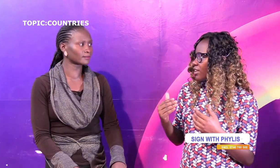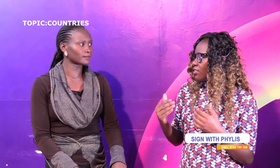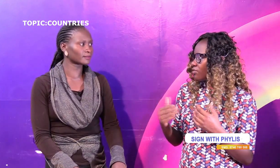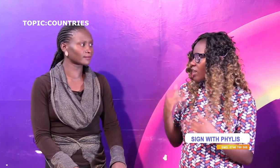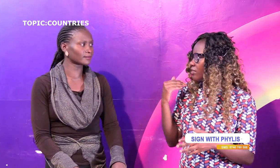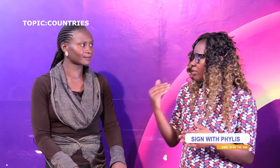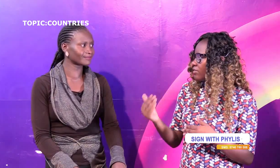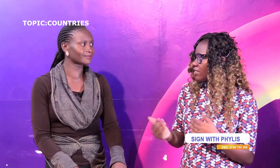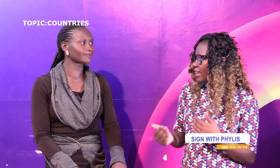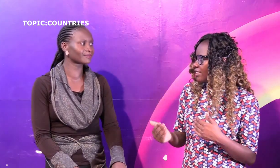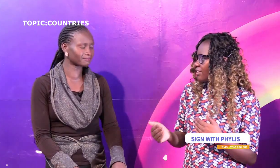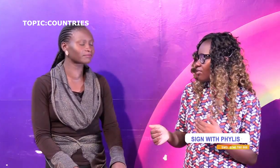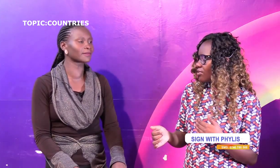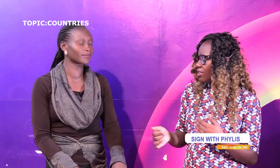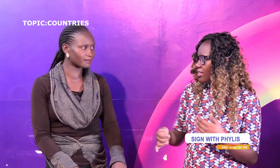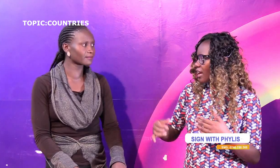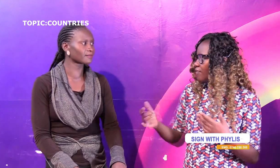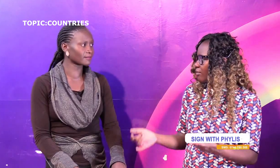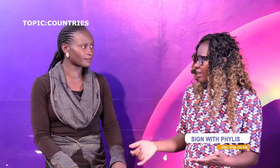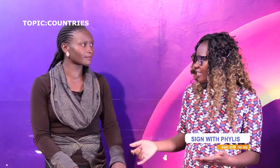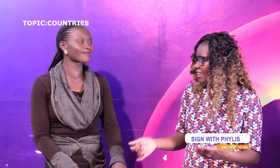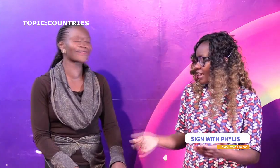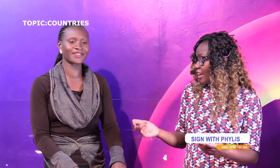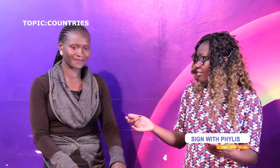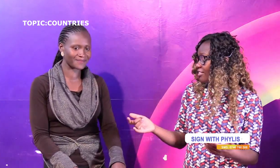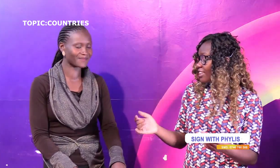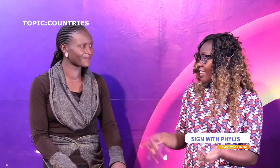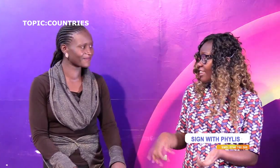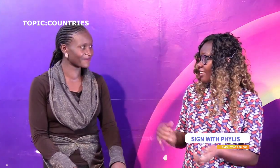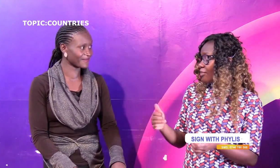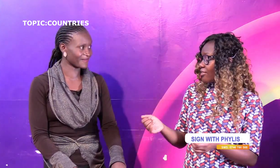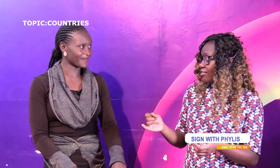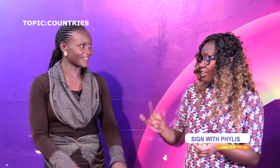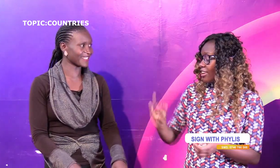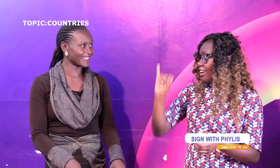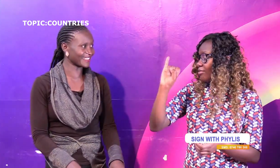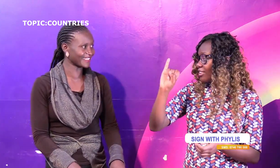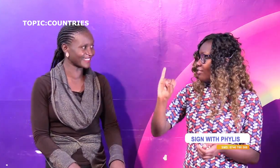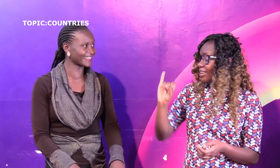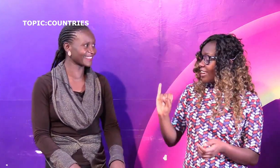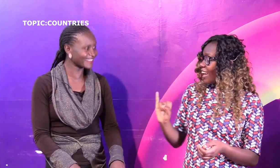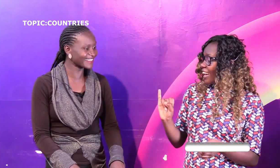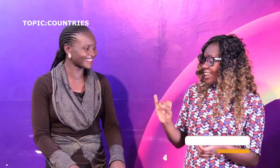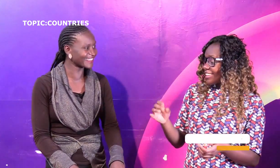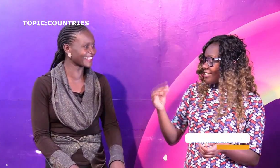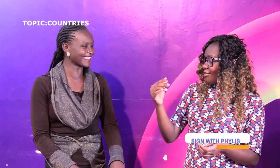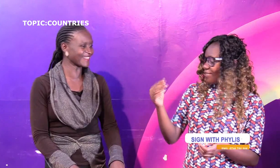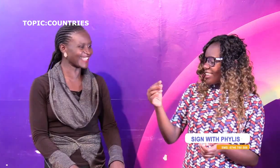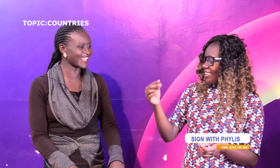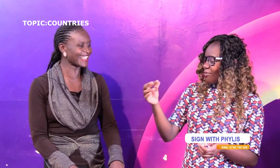had previous classes on the alphabet. I'm just learning about this being I, this being